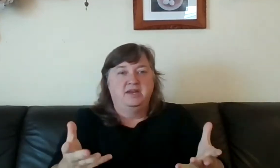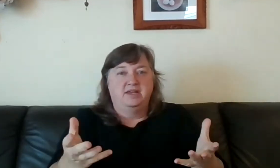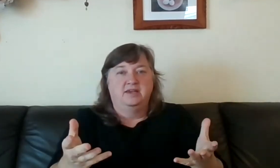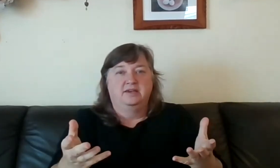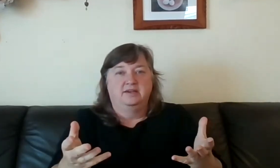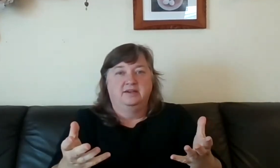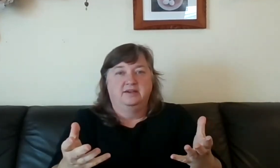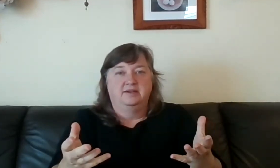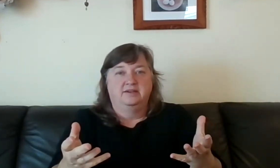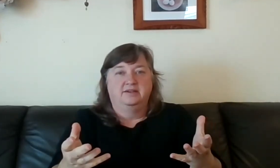many,